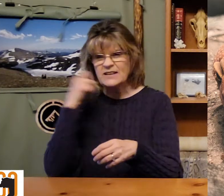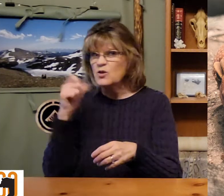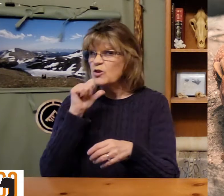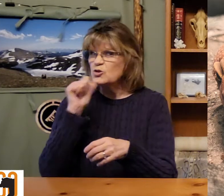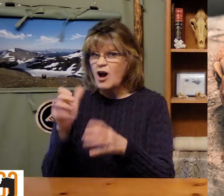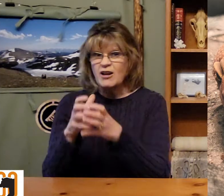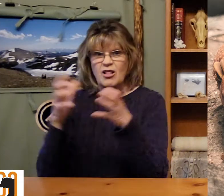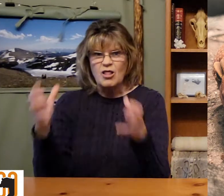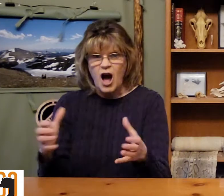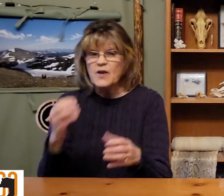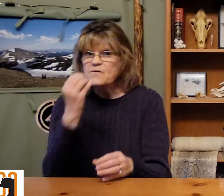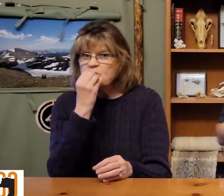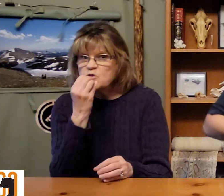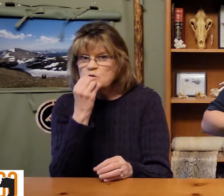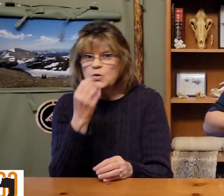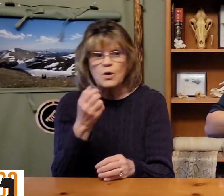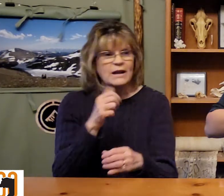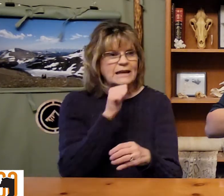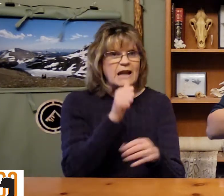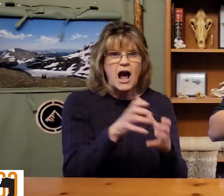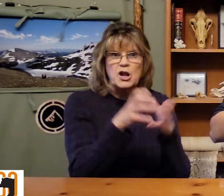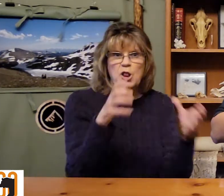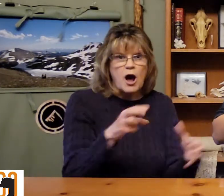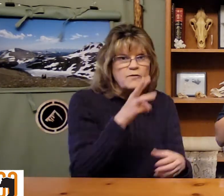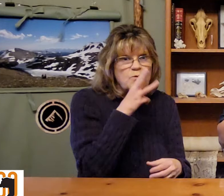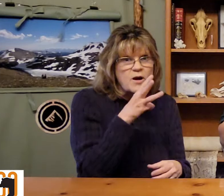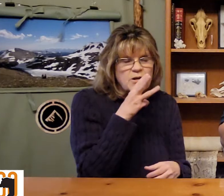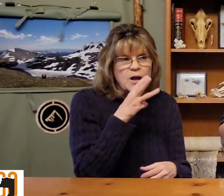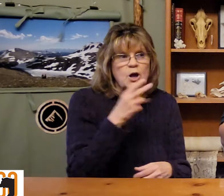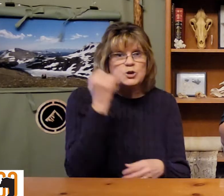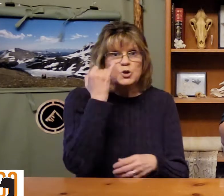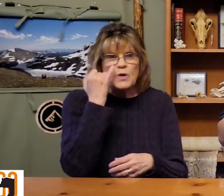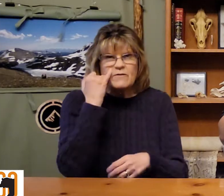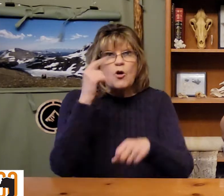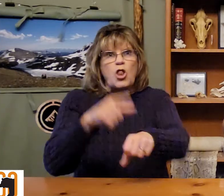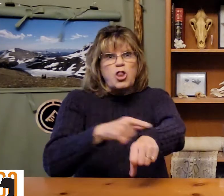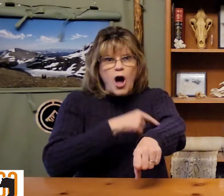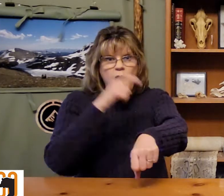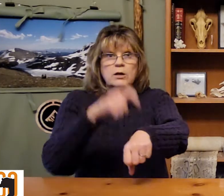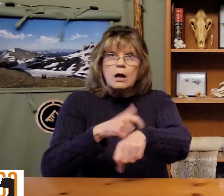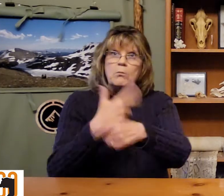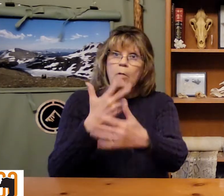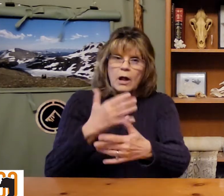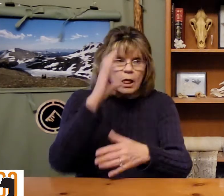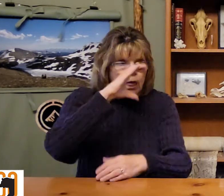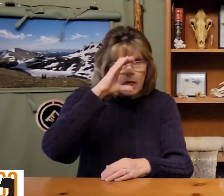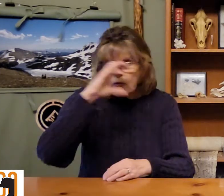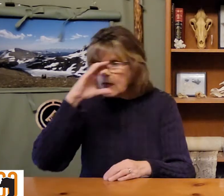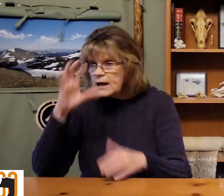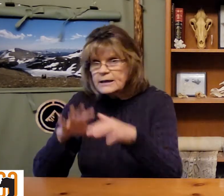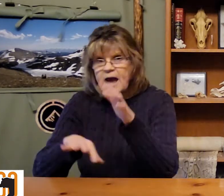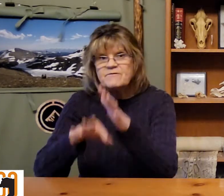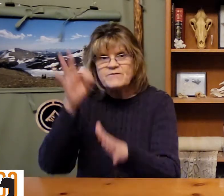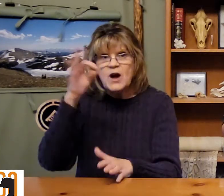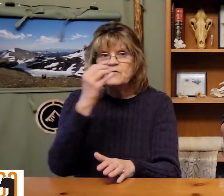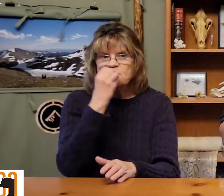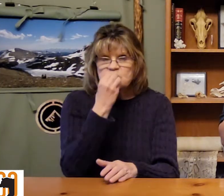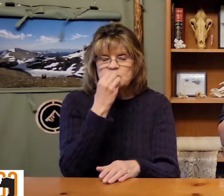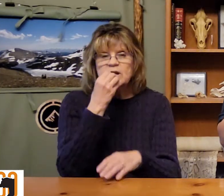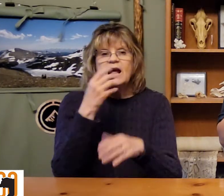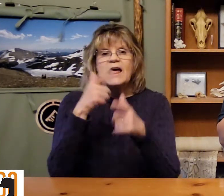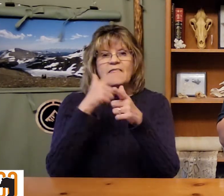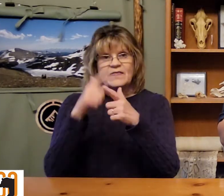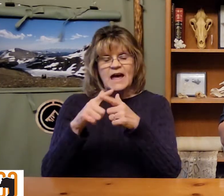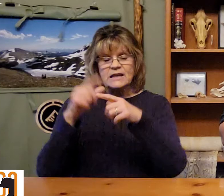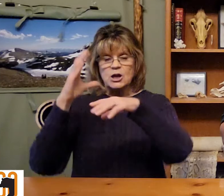water. So if she goes a long time without food or water, she can reabsorb the fat in her tail into her